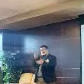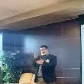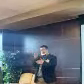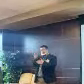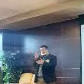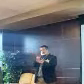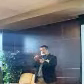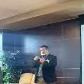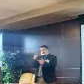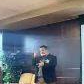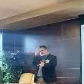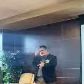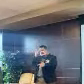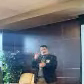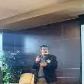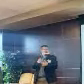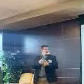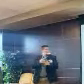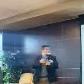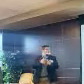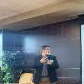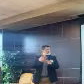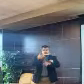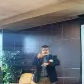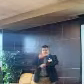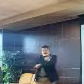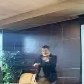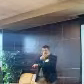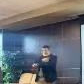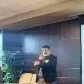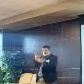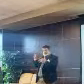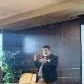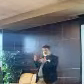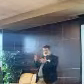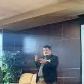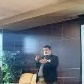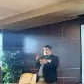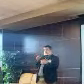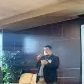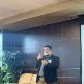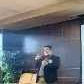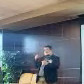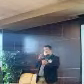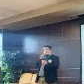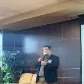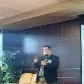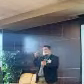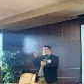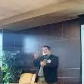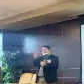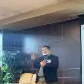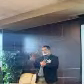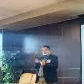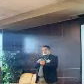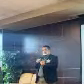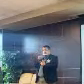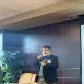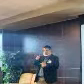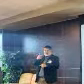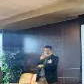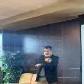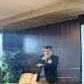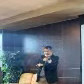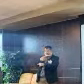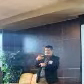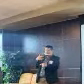age. Those who are vaccinated are at 72 years of age. The unvaccinated continues to